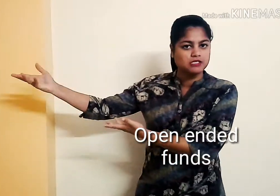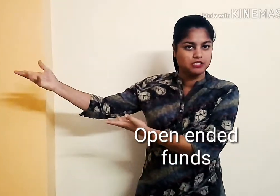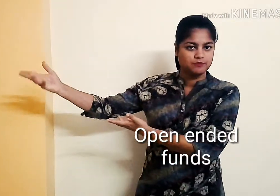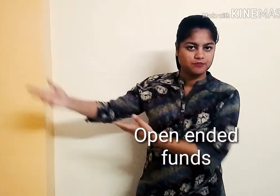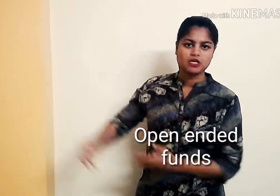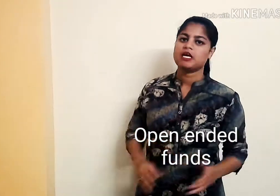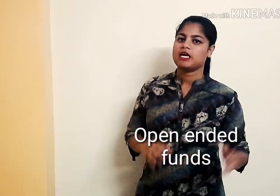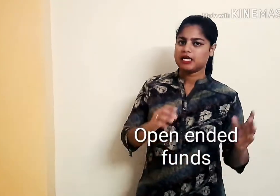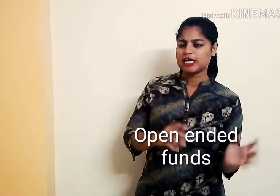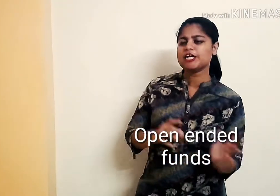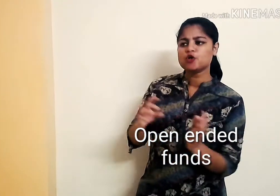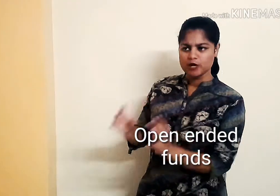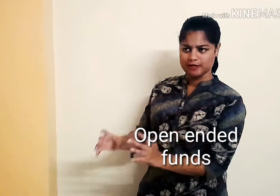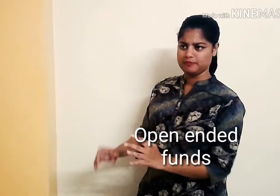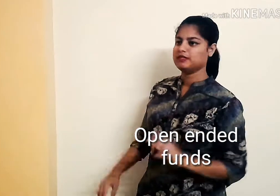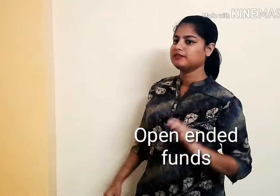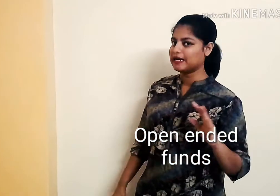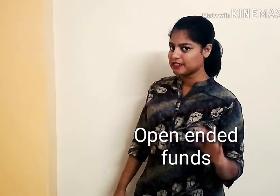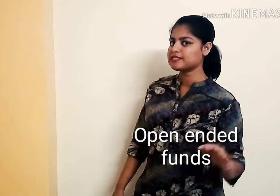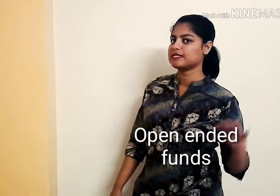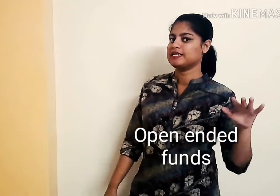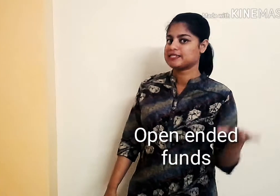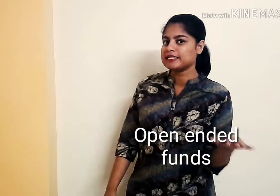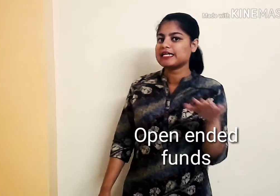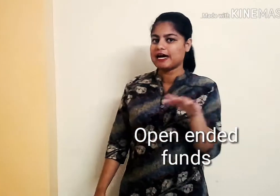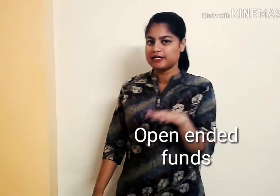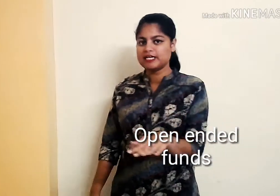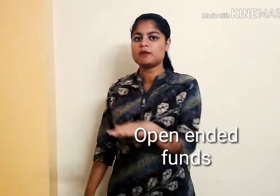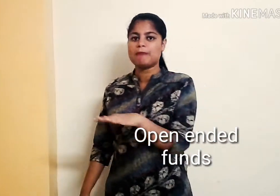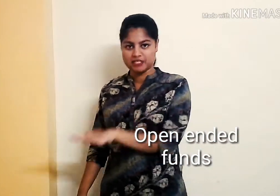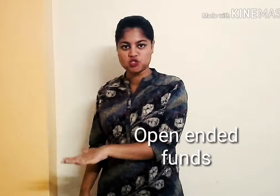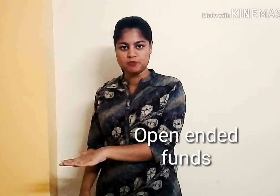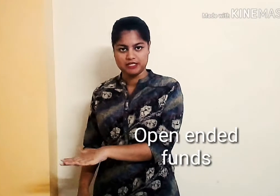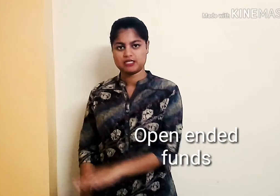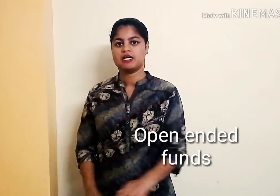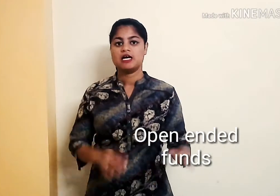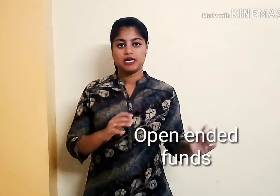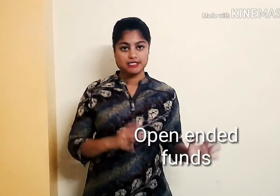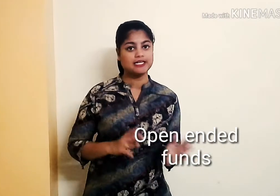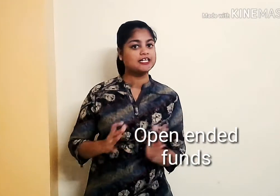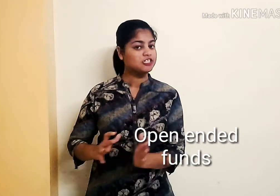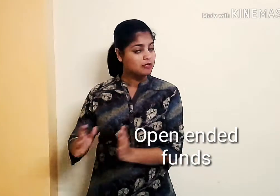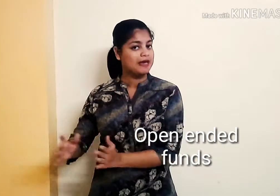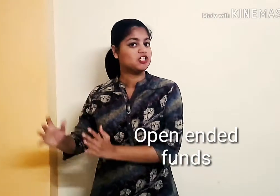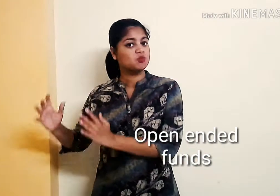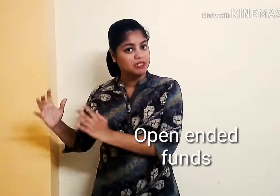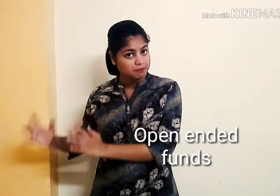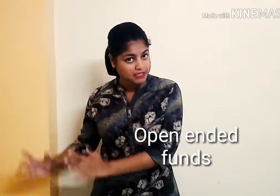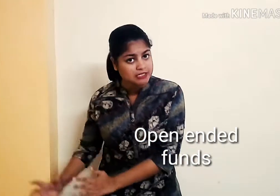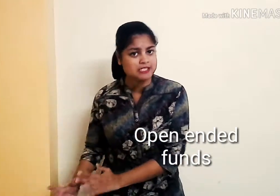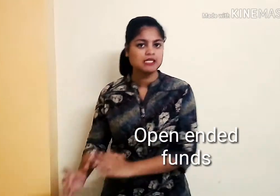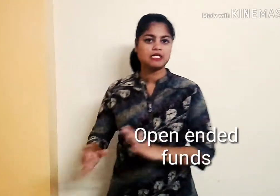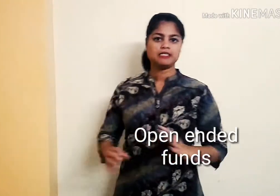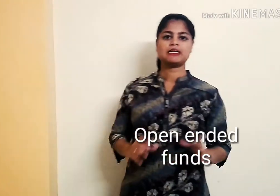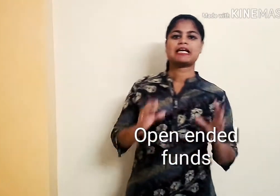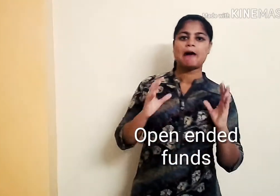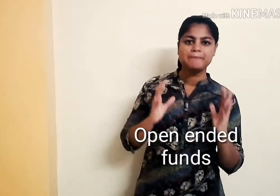AMC. AUM, that is asset under management. Asset under management means the